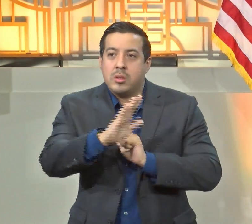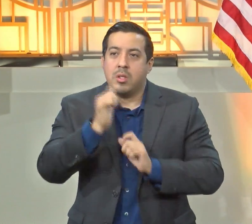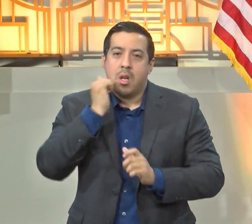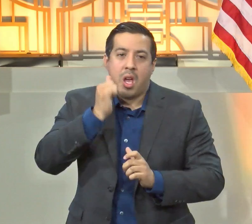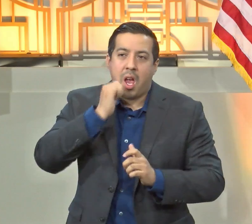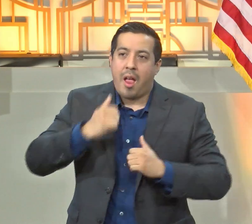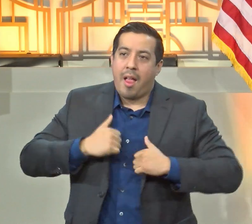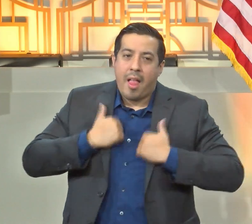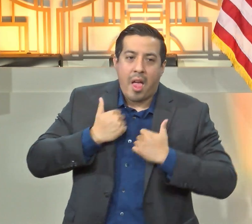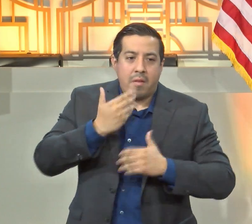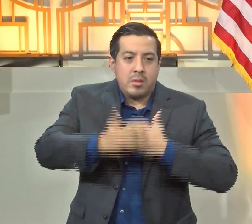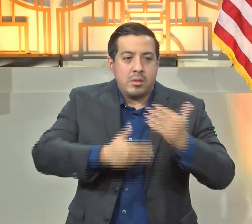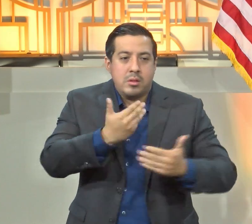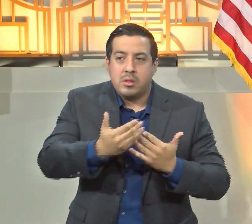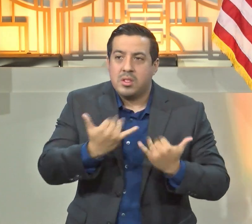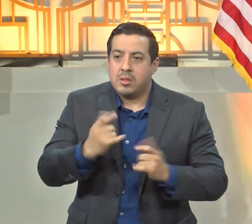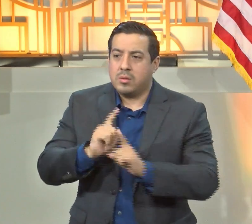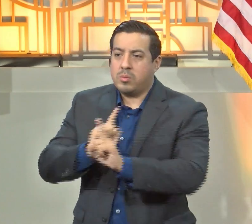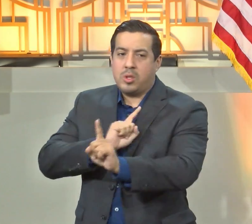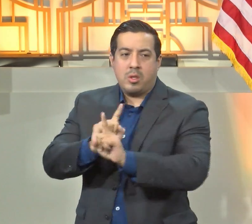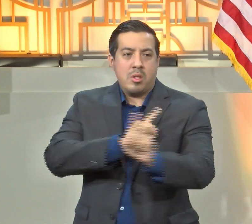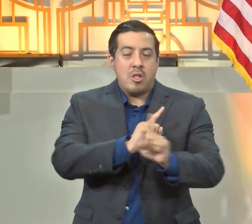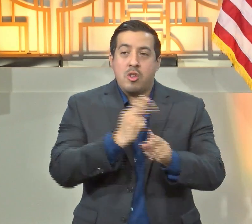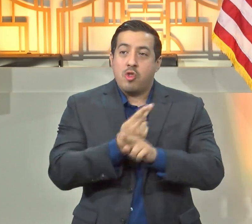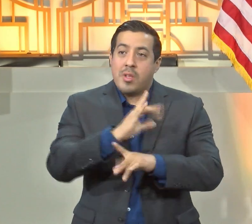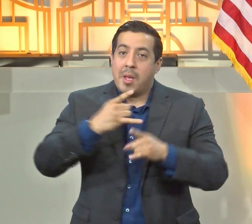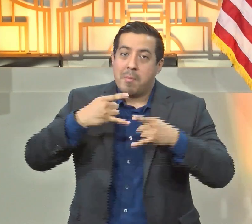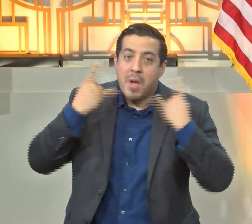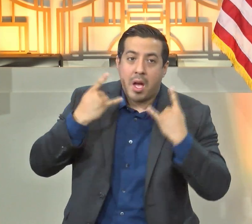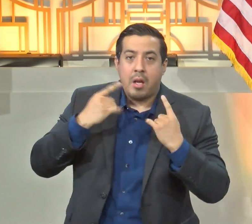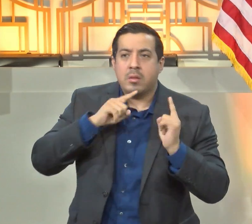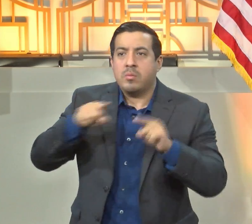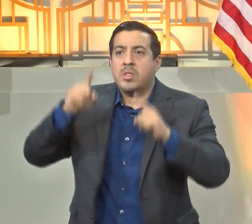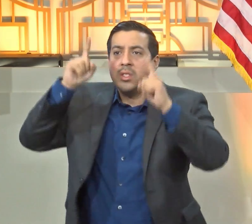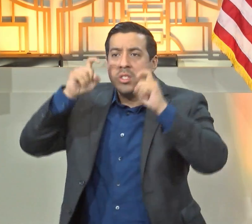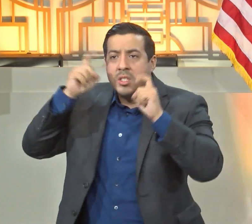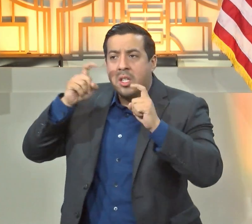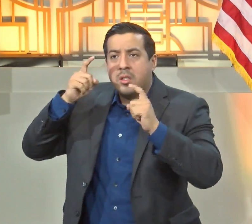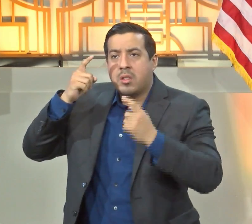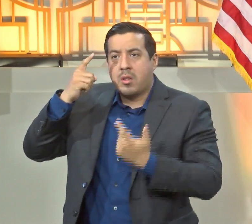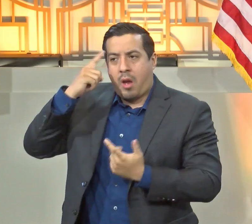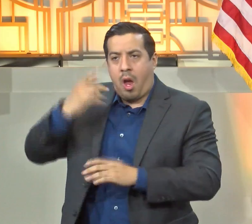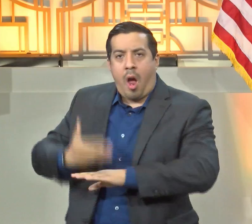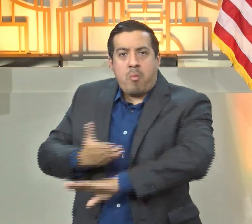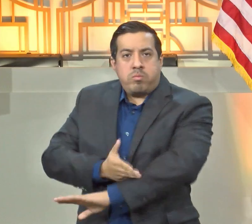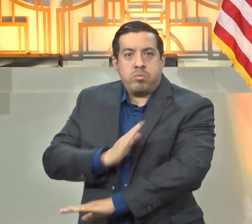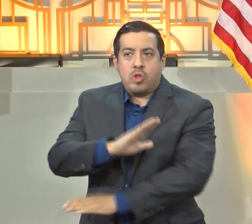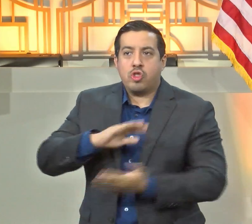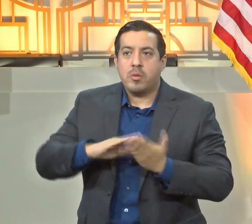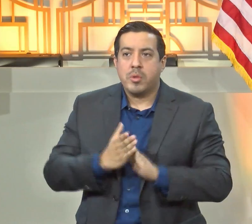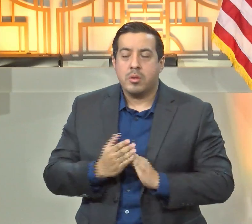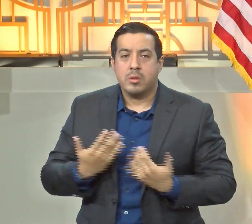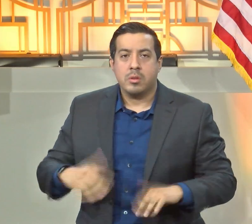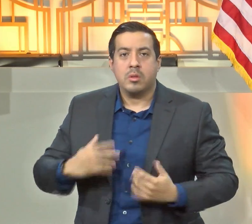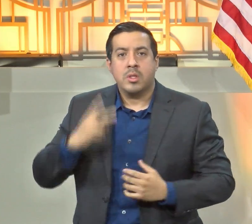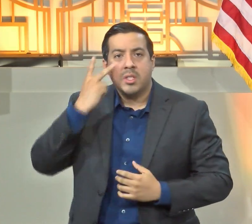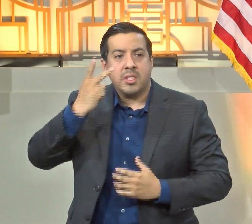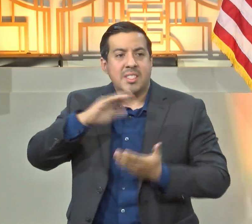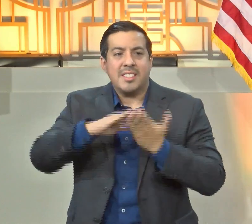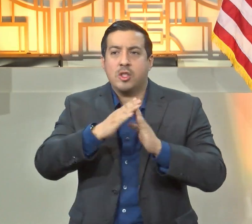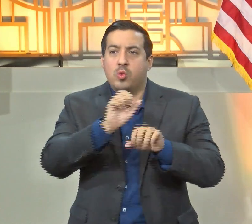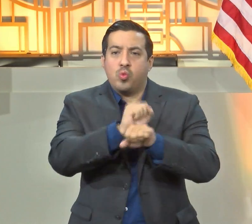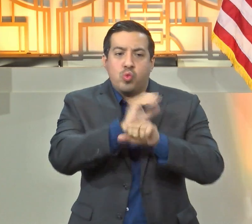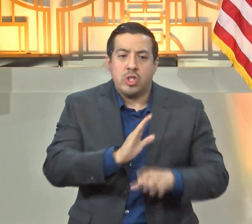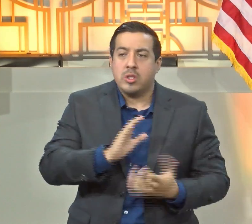routines, social distance, wear masks, get tested for the betterment of the community. We've seen city workers and